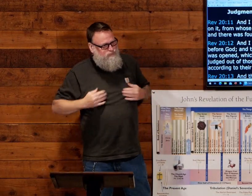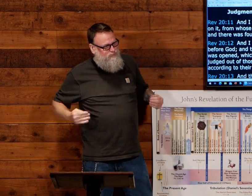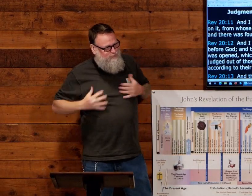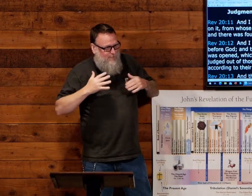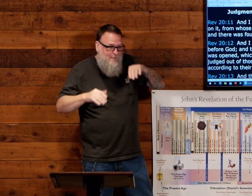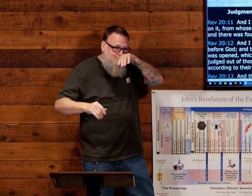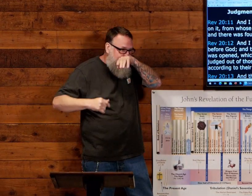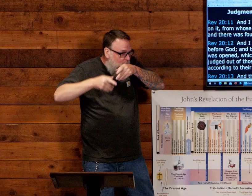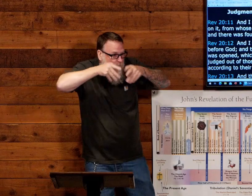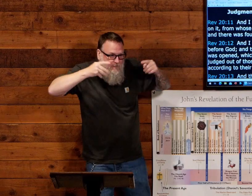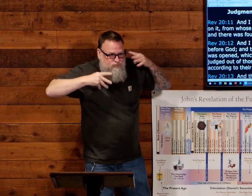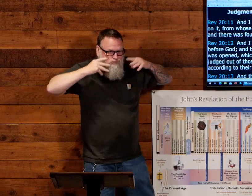Excuse me, I'm getting really emotional at this part.